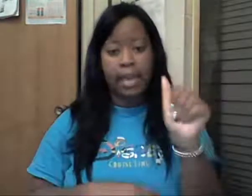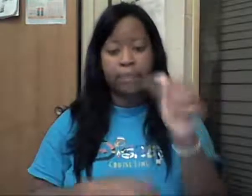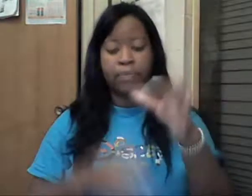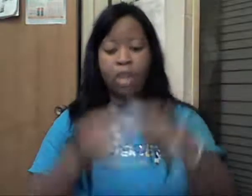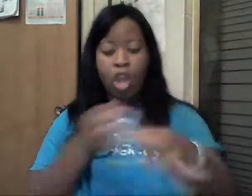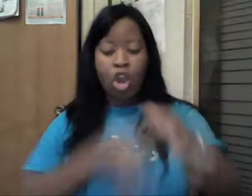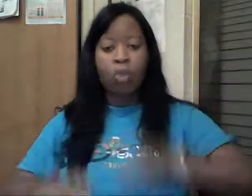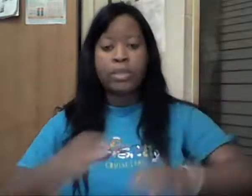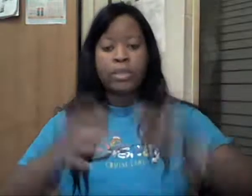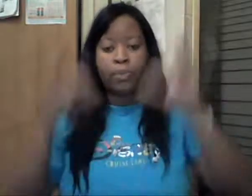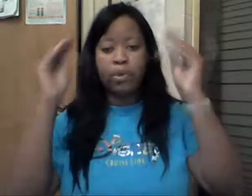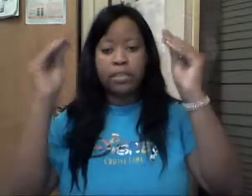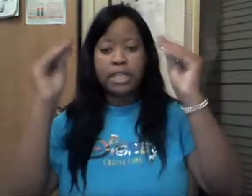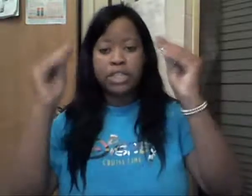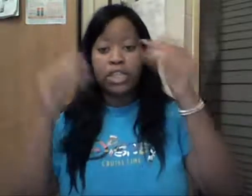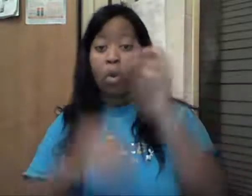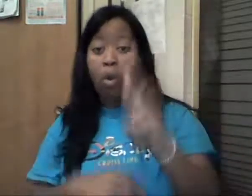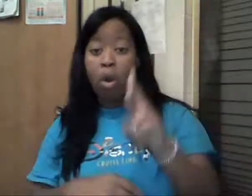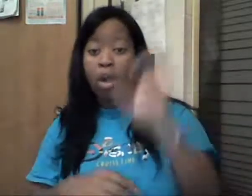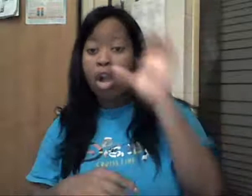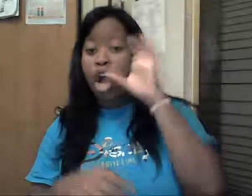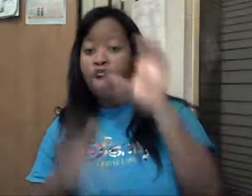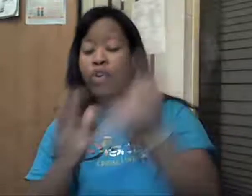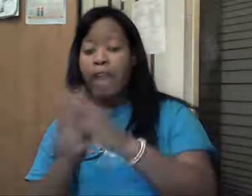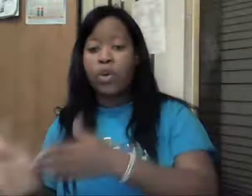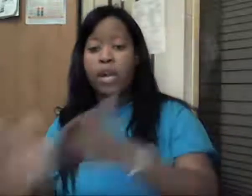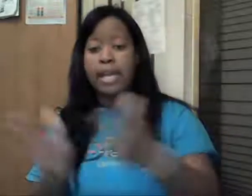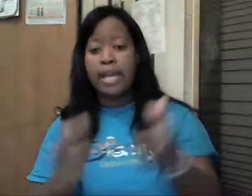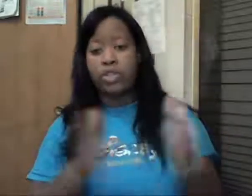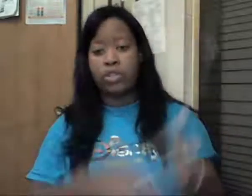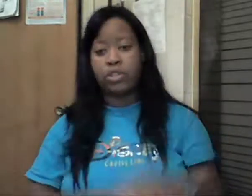DRTA, reciprocal teaching, or graphic organizers.